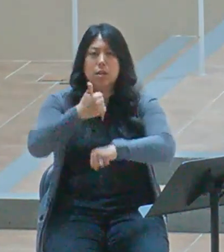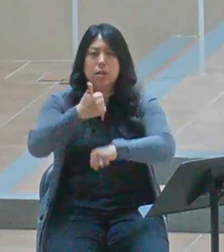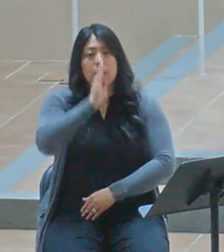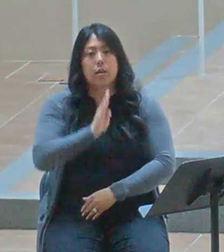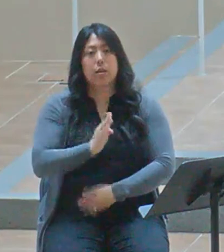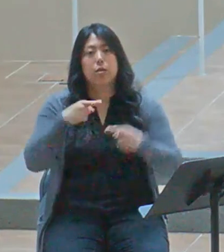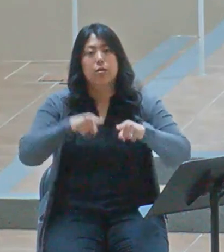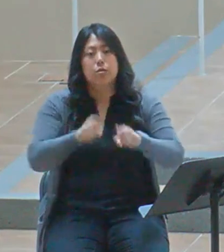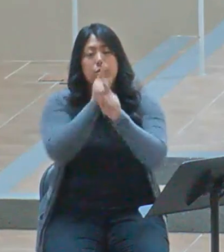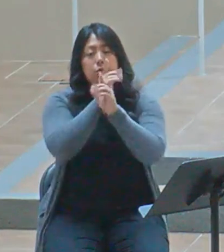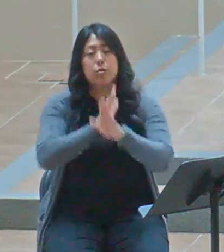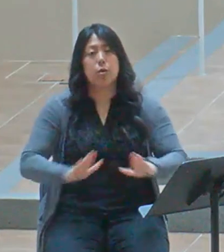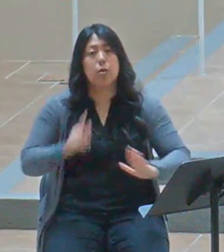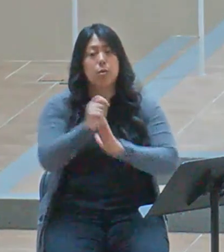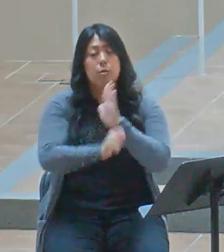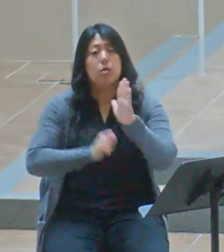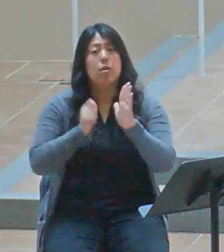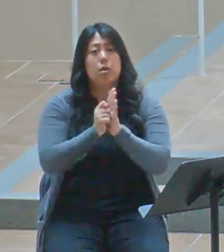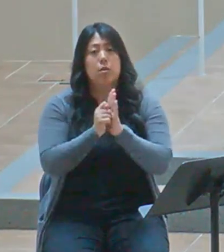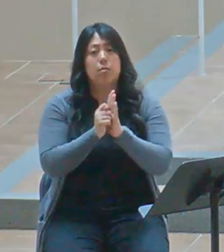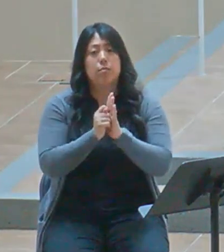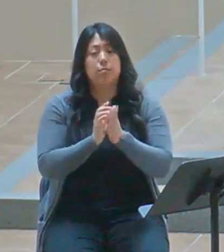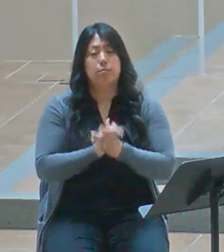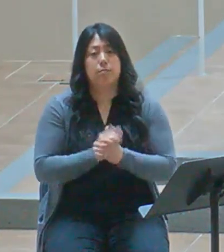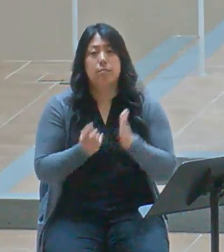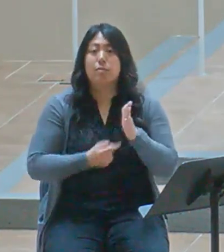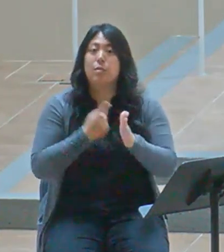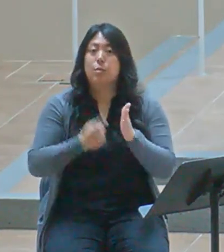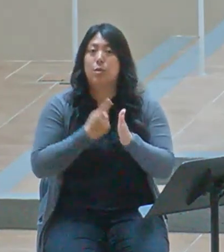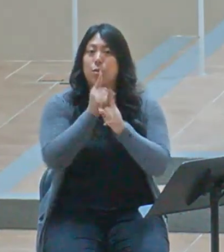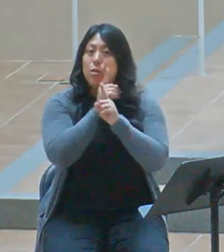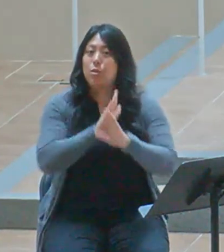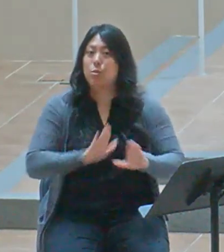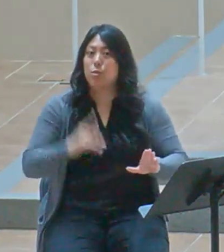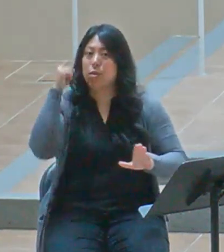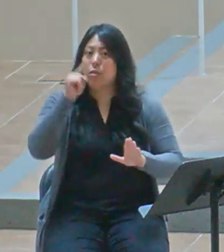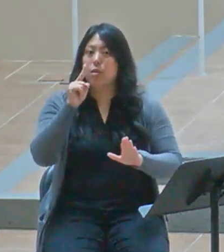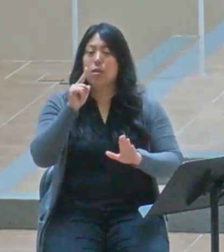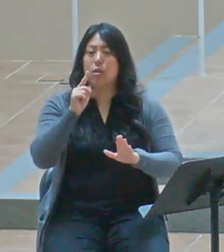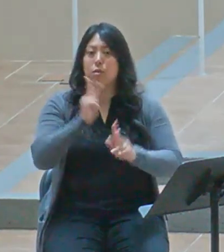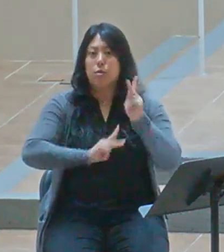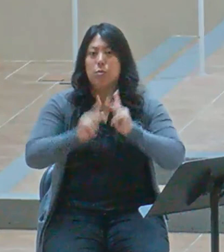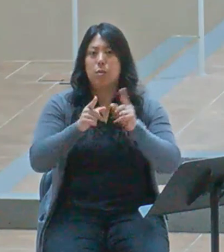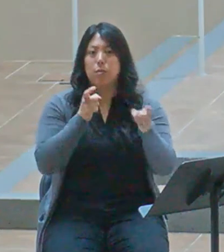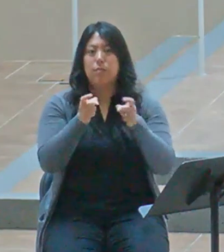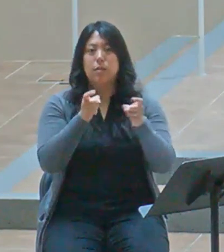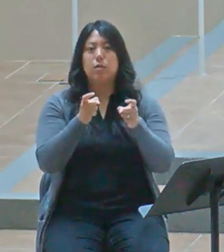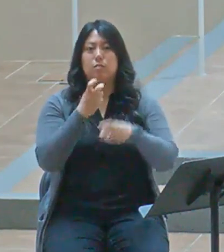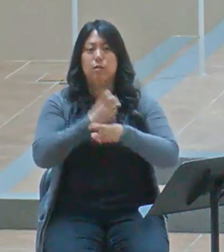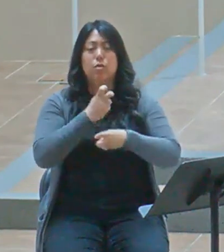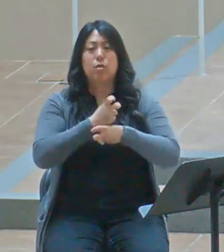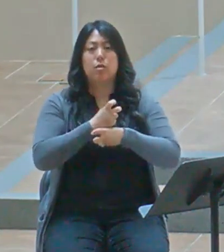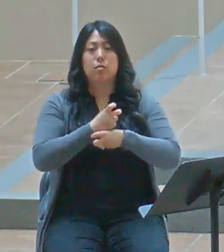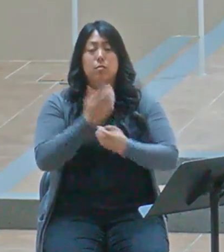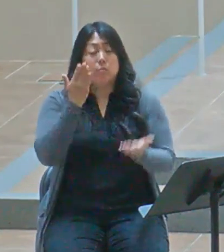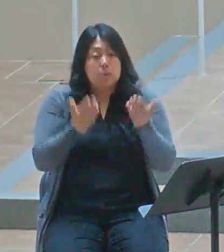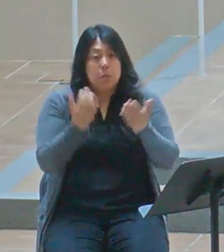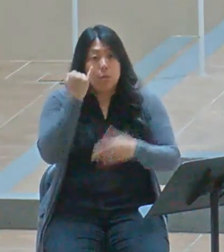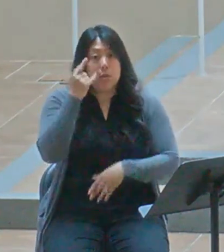the quiet time. Sometimes quiet is hard for people to deal with. So maybe if that's